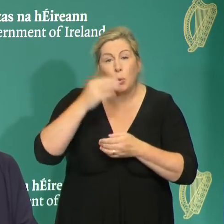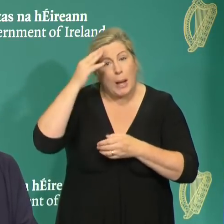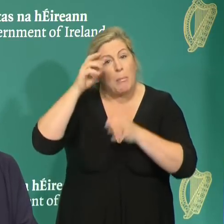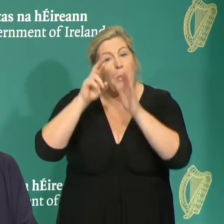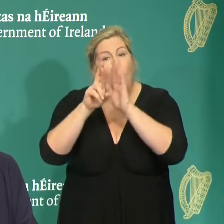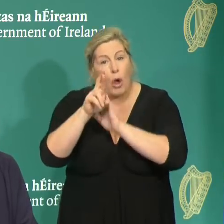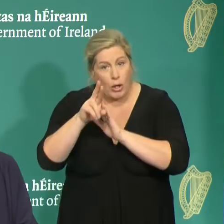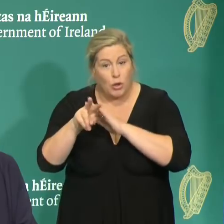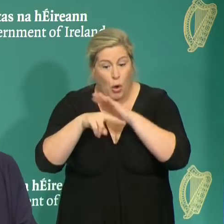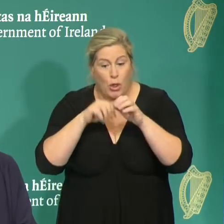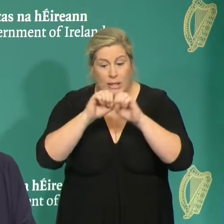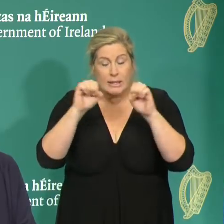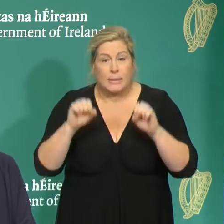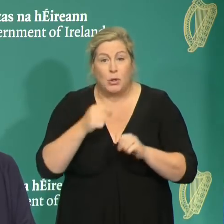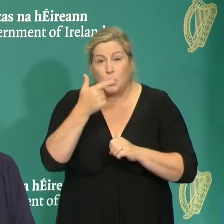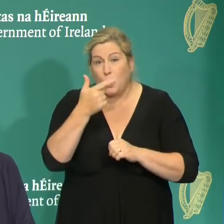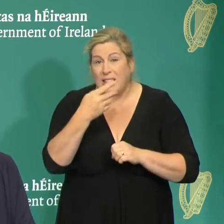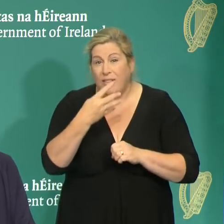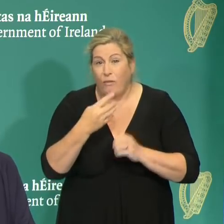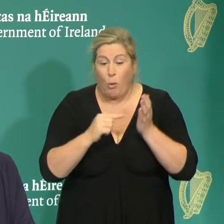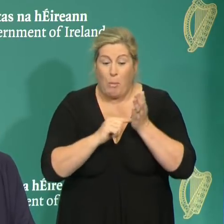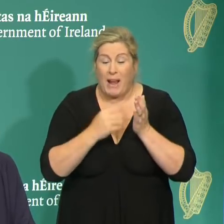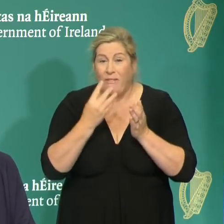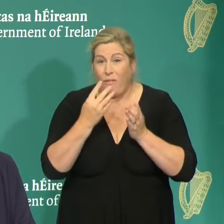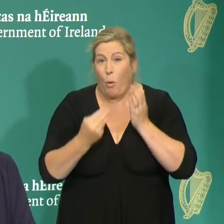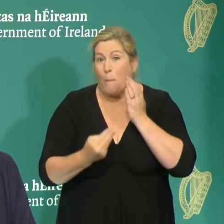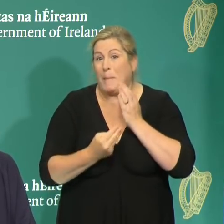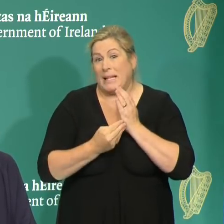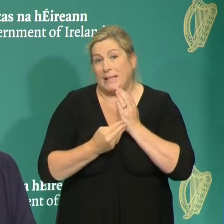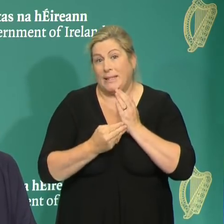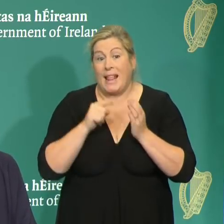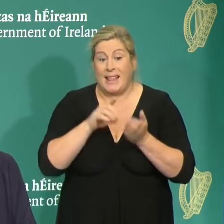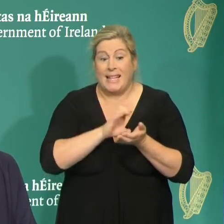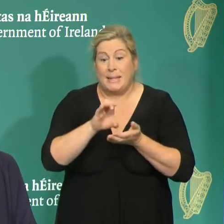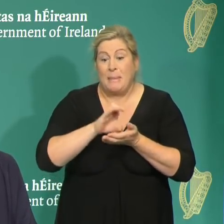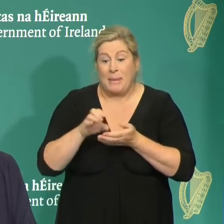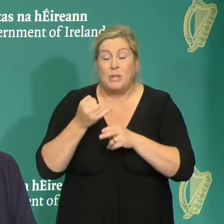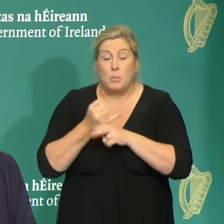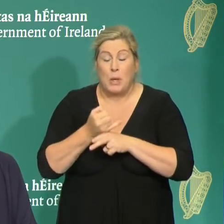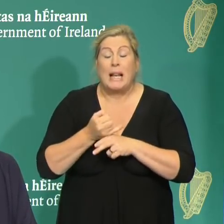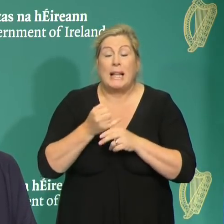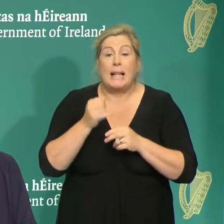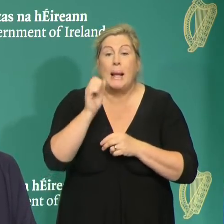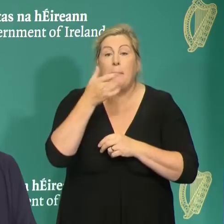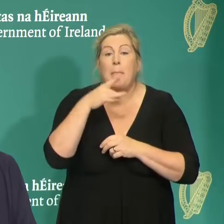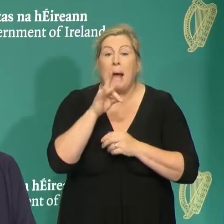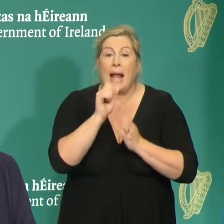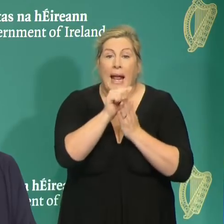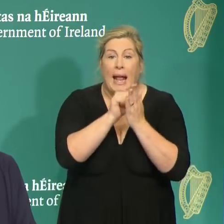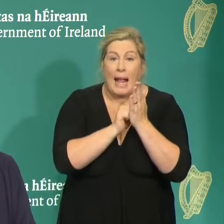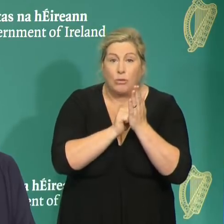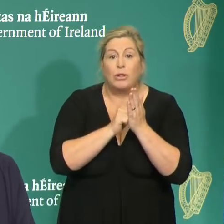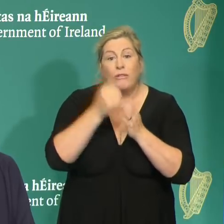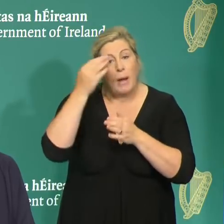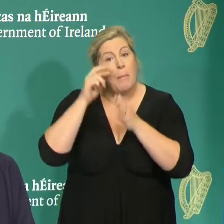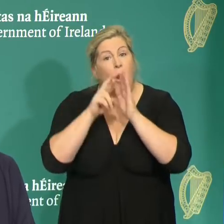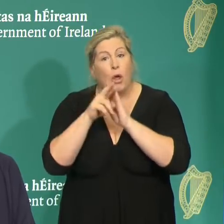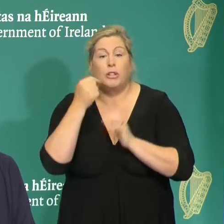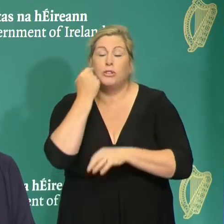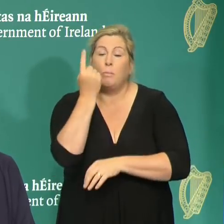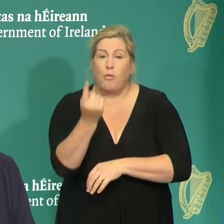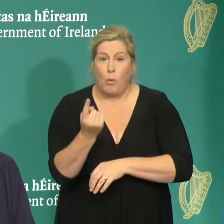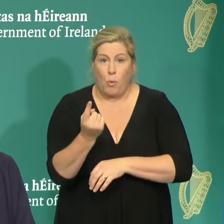scheme of £24.4 million. These payments will be in the bank accounts of the majority of respective employers